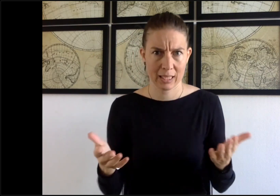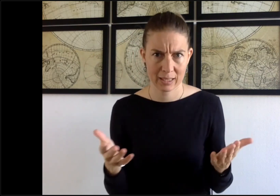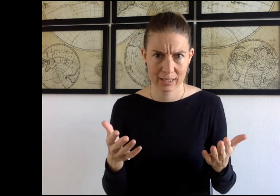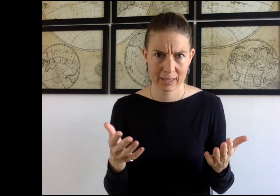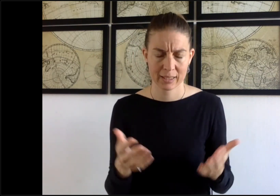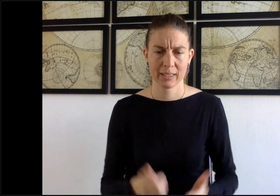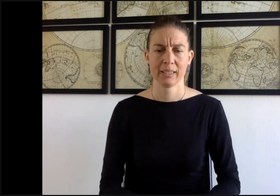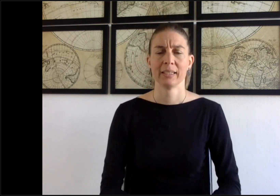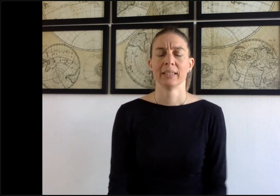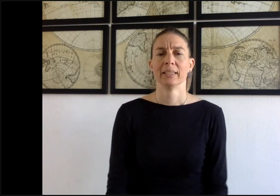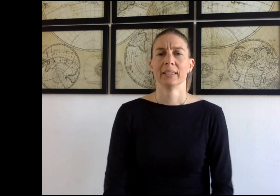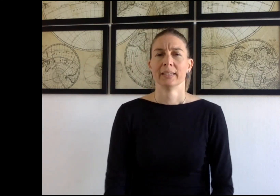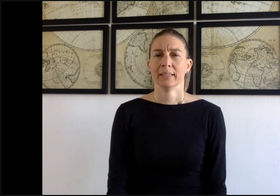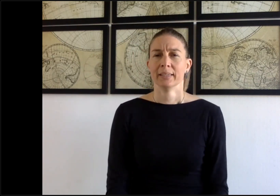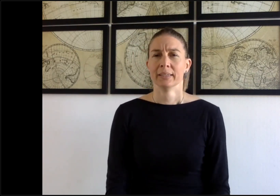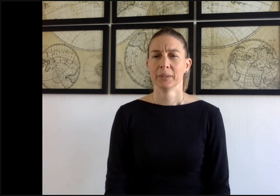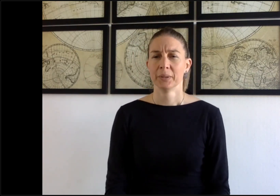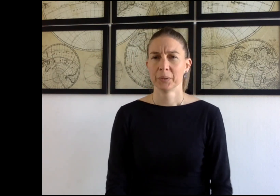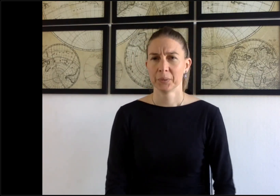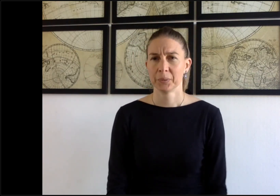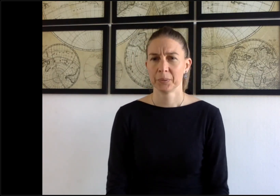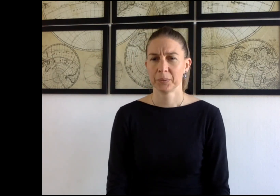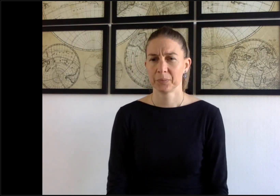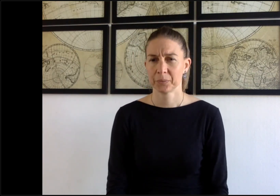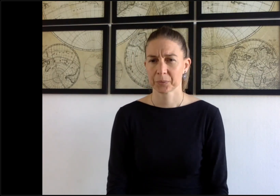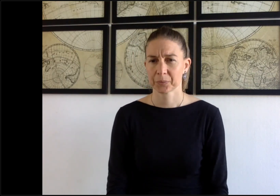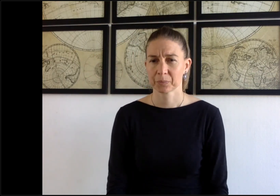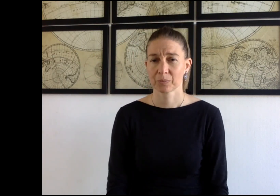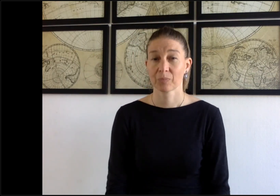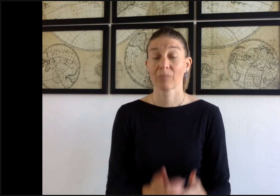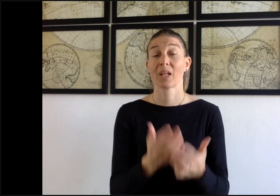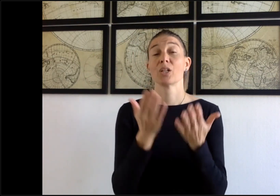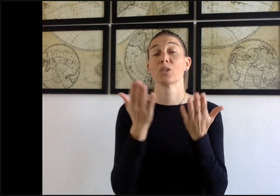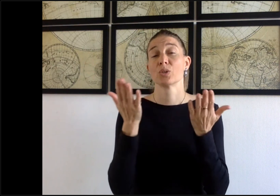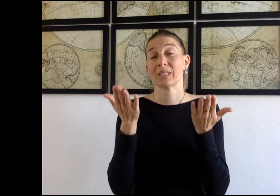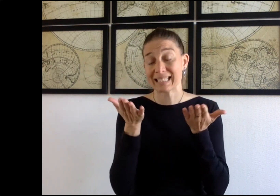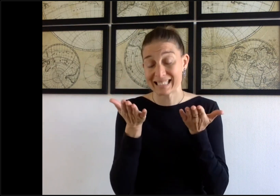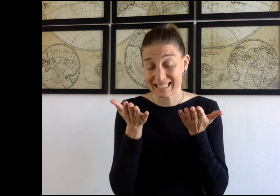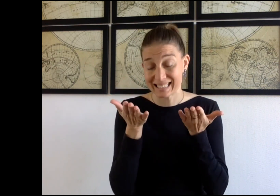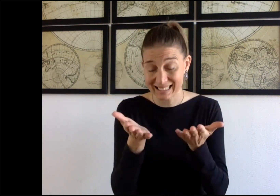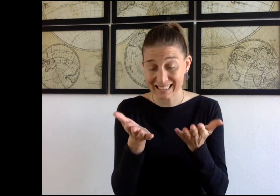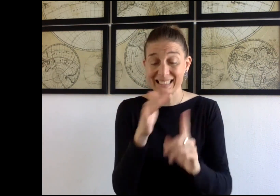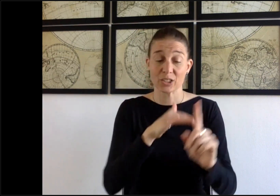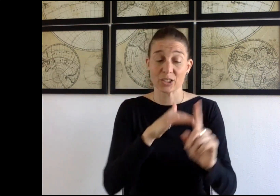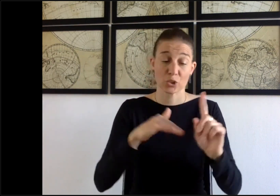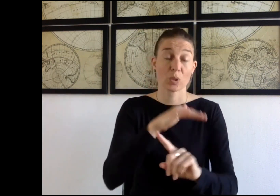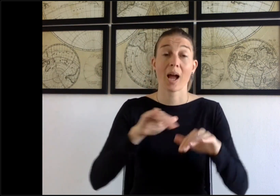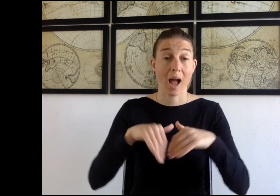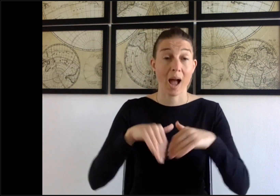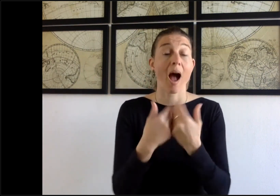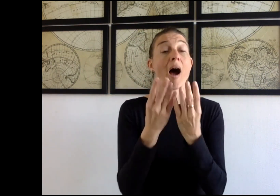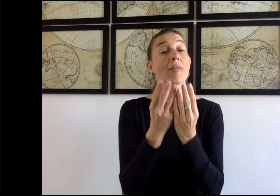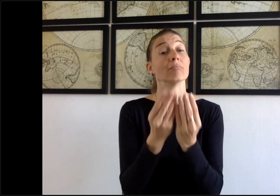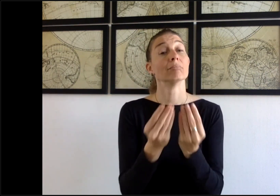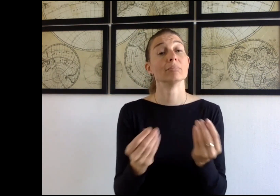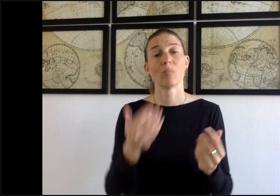And this situation was solved only when I got again proper employment. It